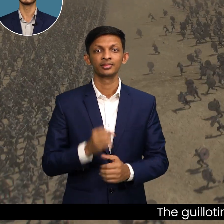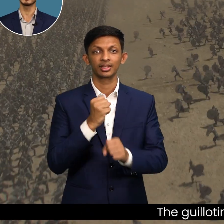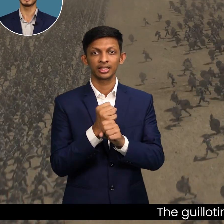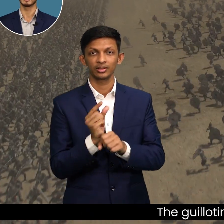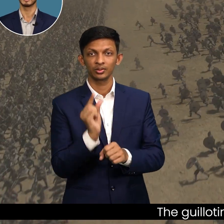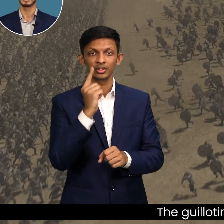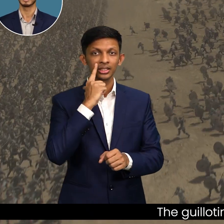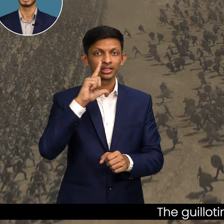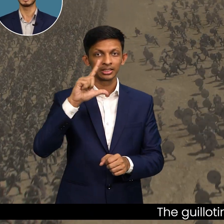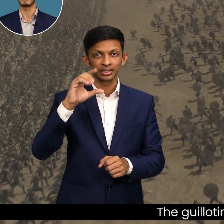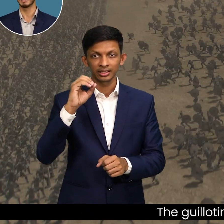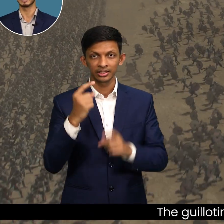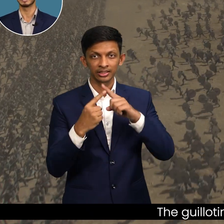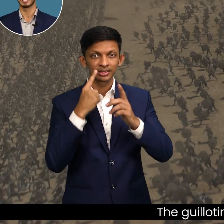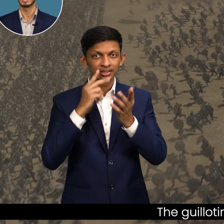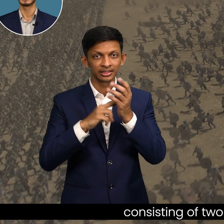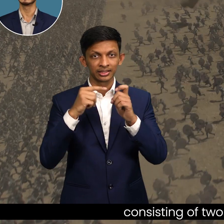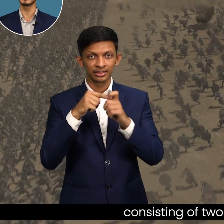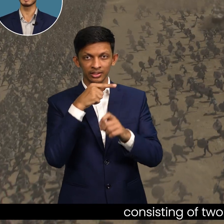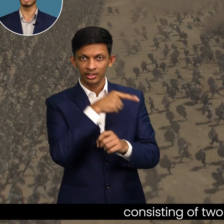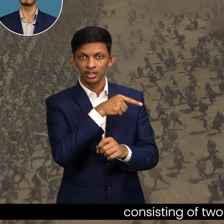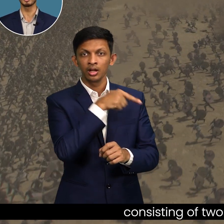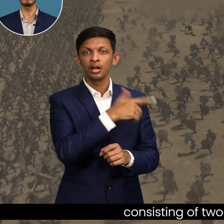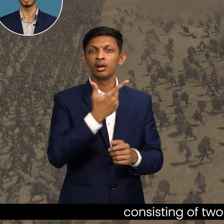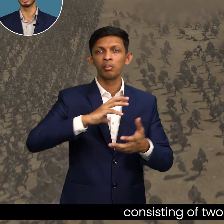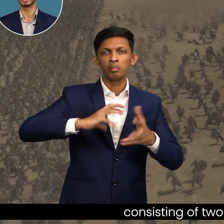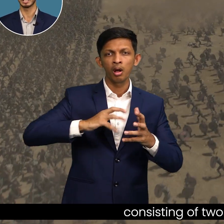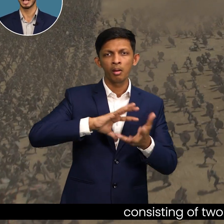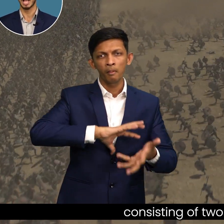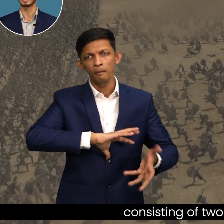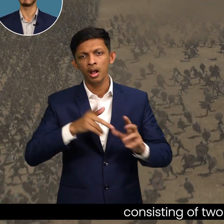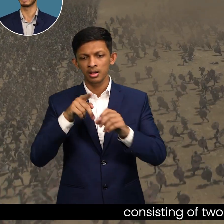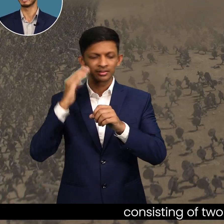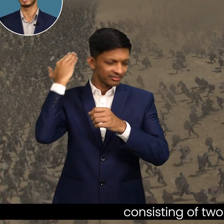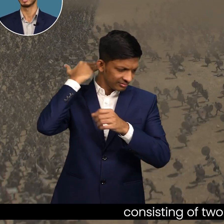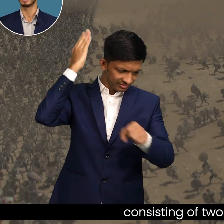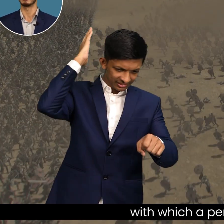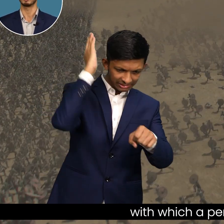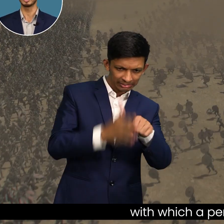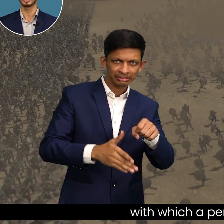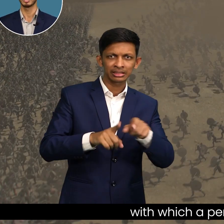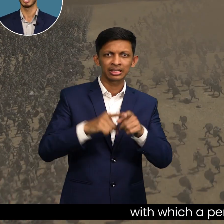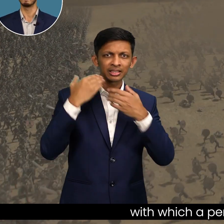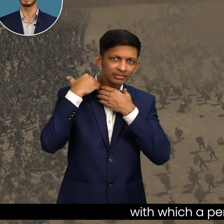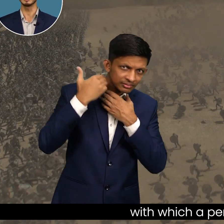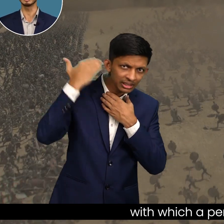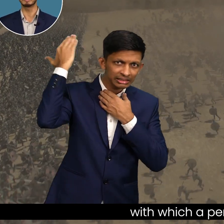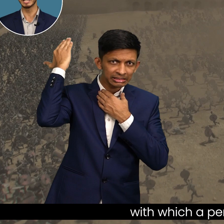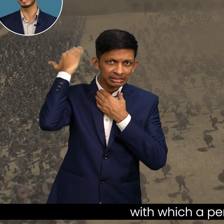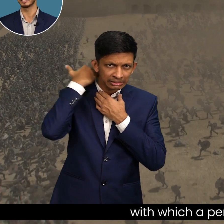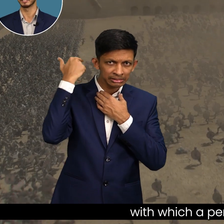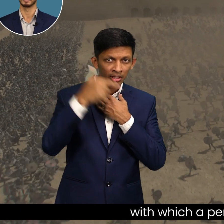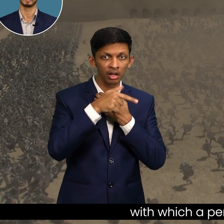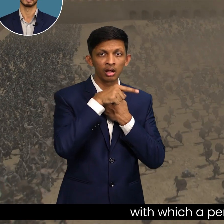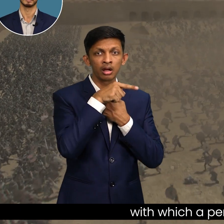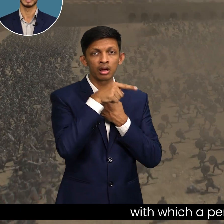The guillotine is a device consisting of two poles and a blade with which a person is